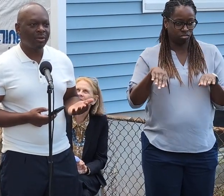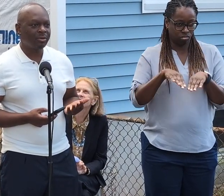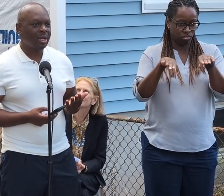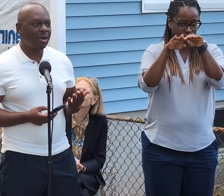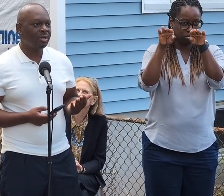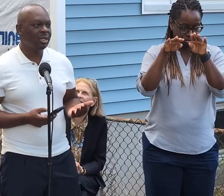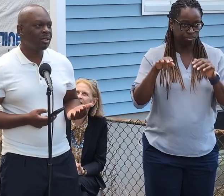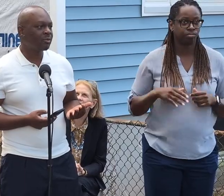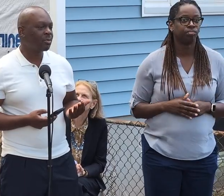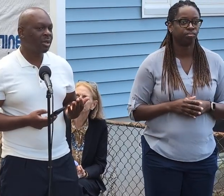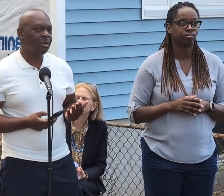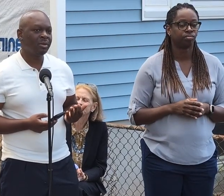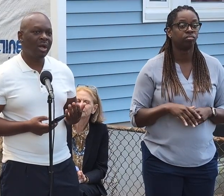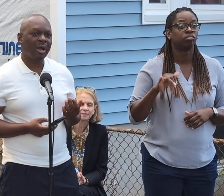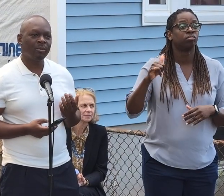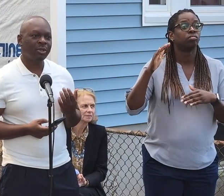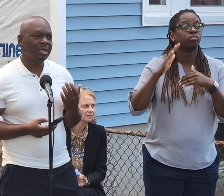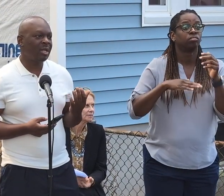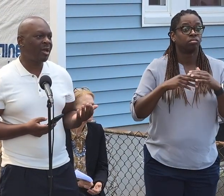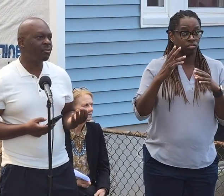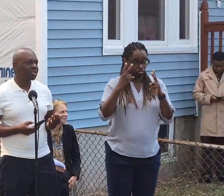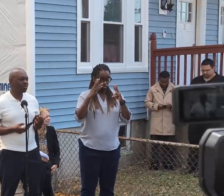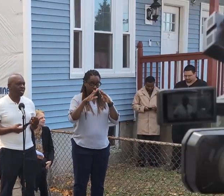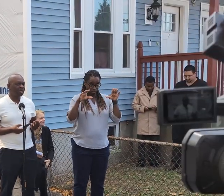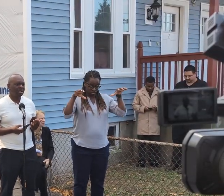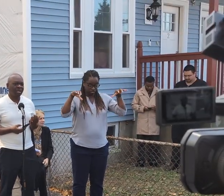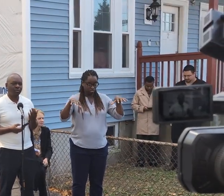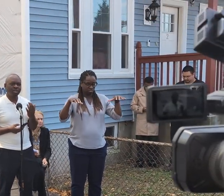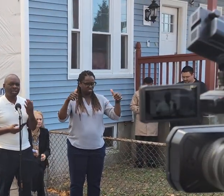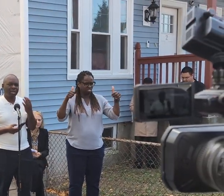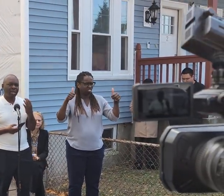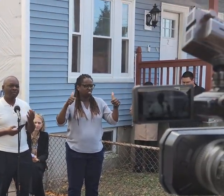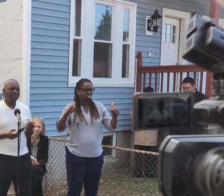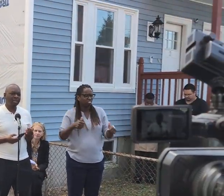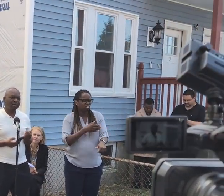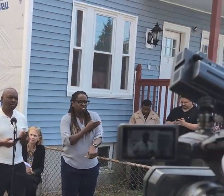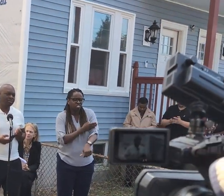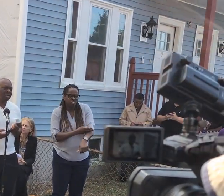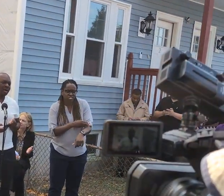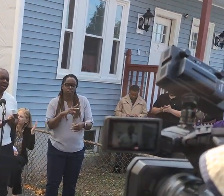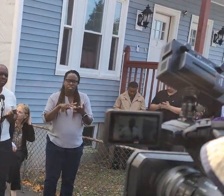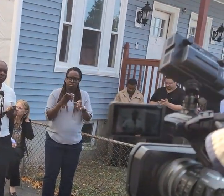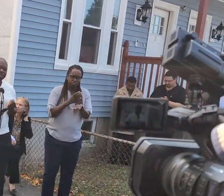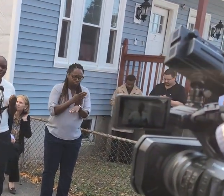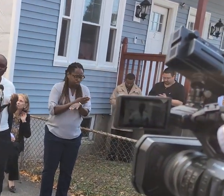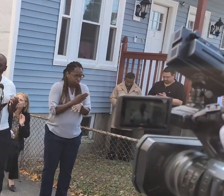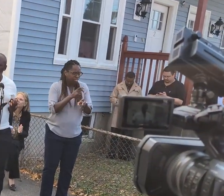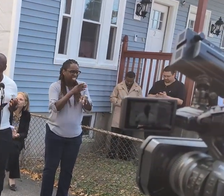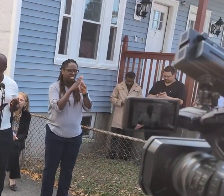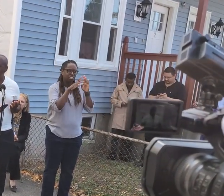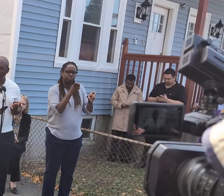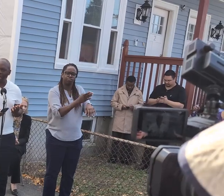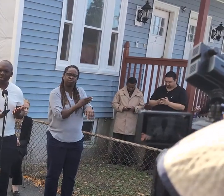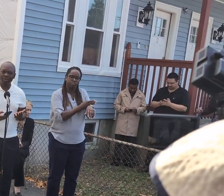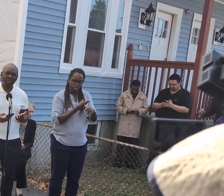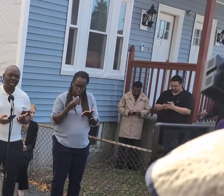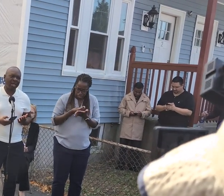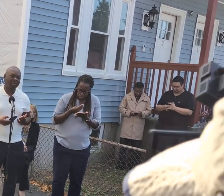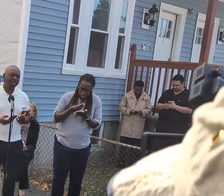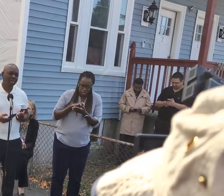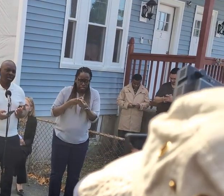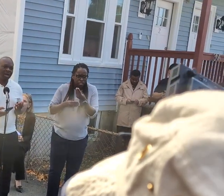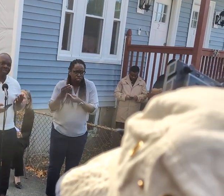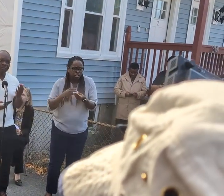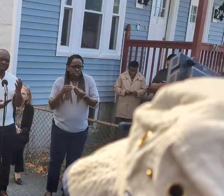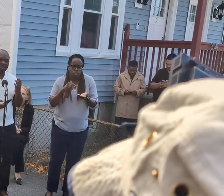were in dire need of repair. We didn't have much means. Every year, we spent whatever little money we